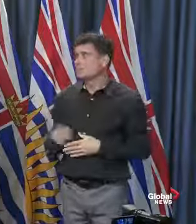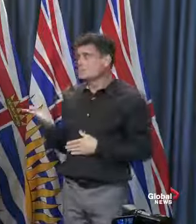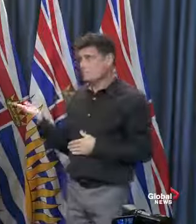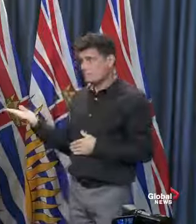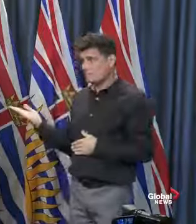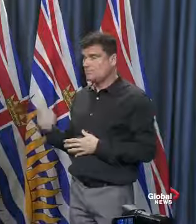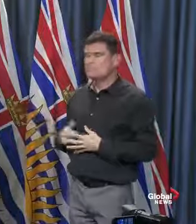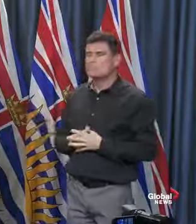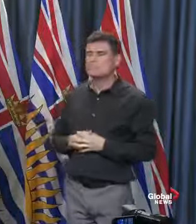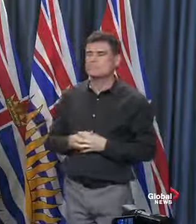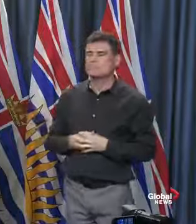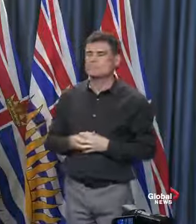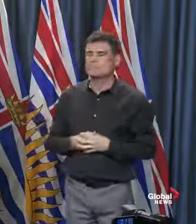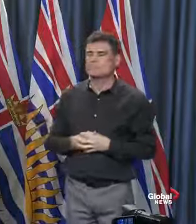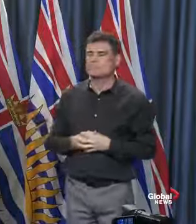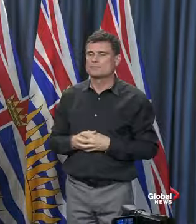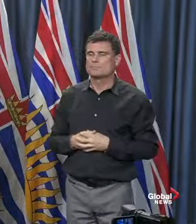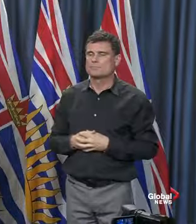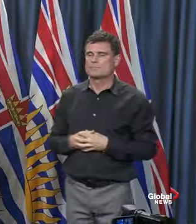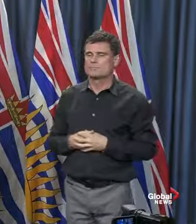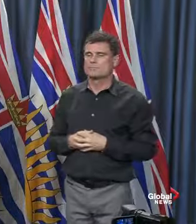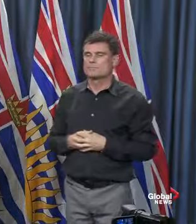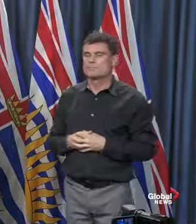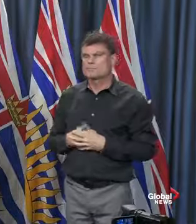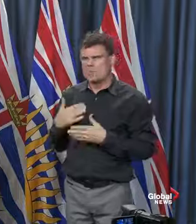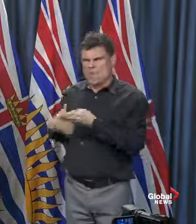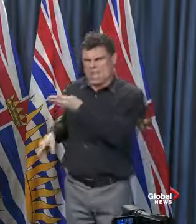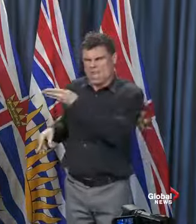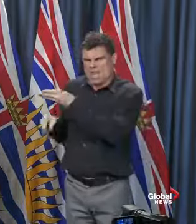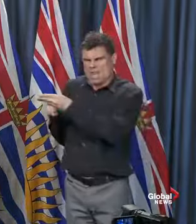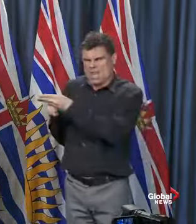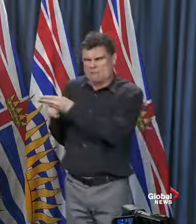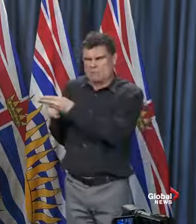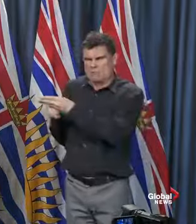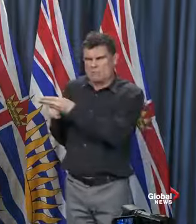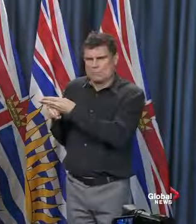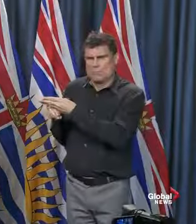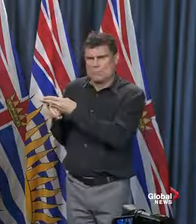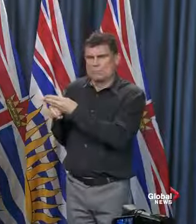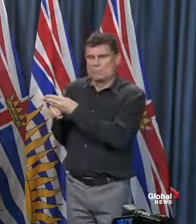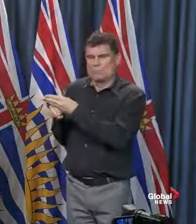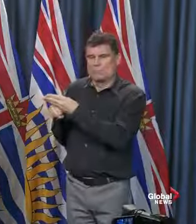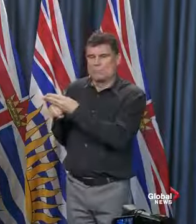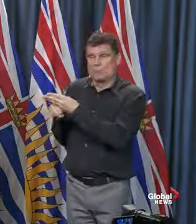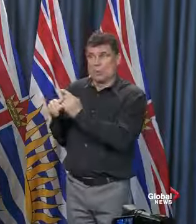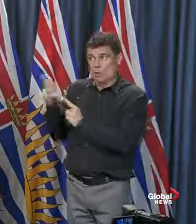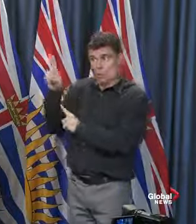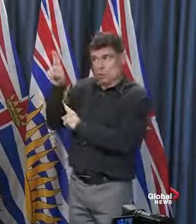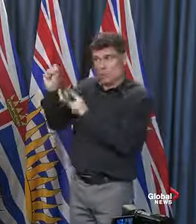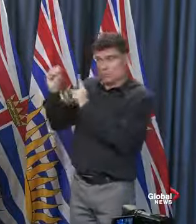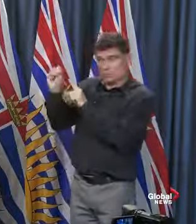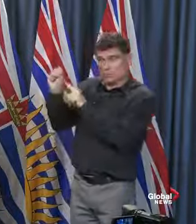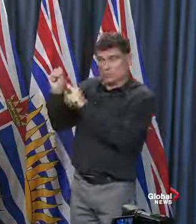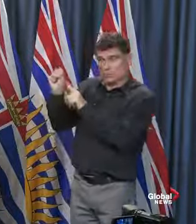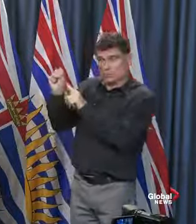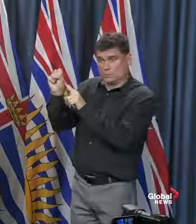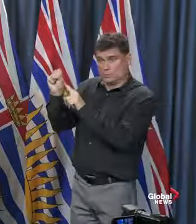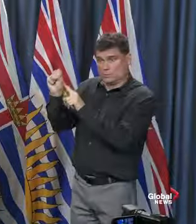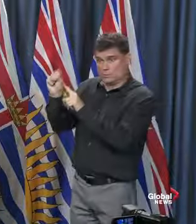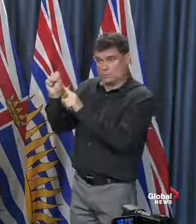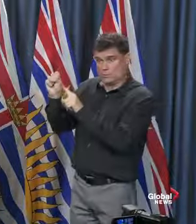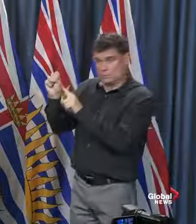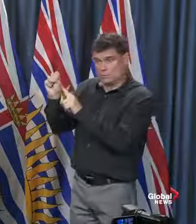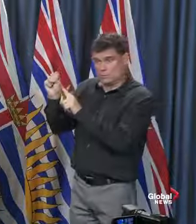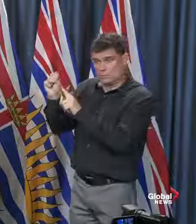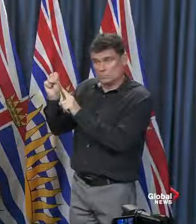him to take one more, which is to also apply it to the United States, to visitors, to non-essential traffic. I mean,